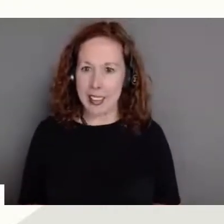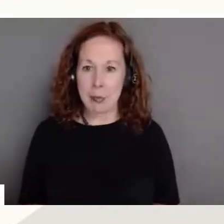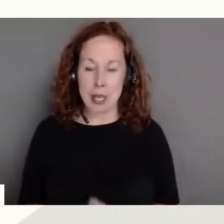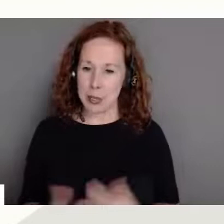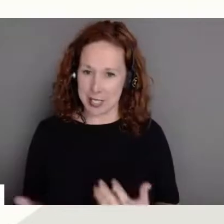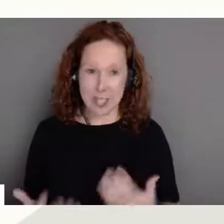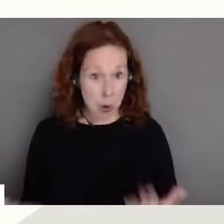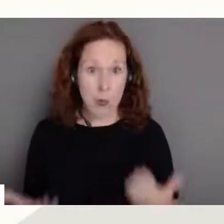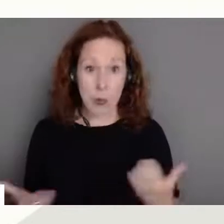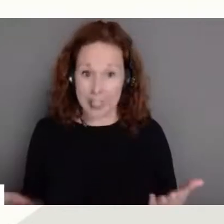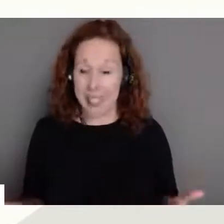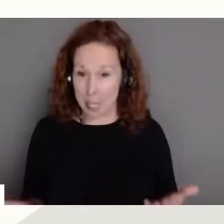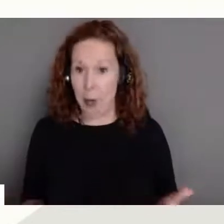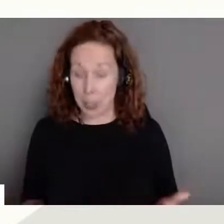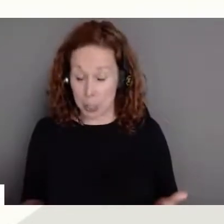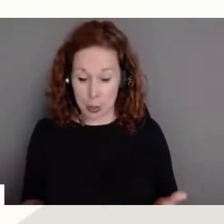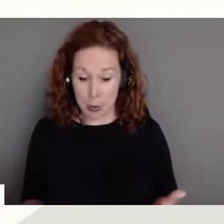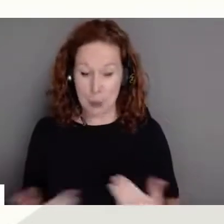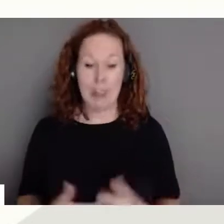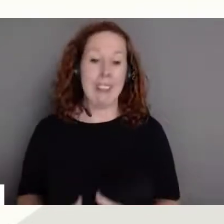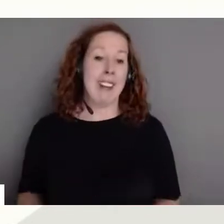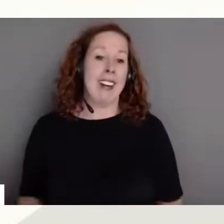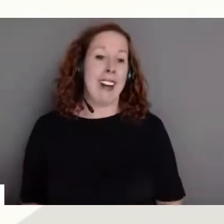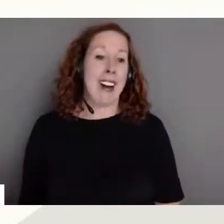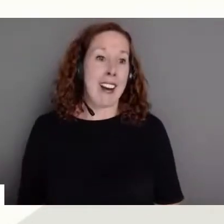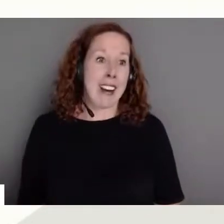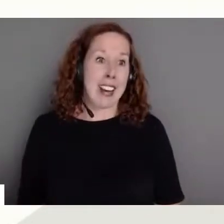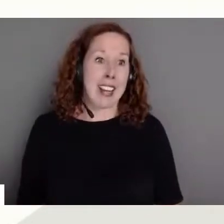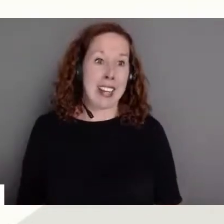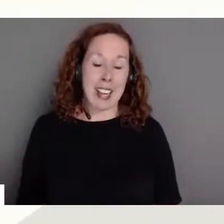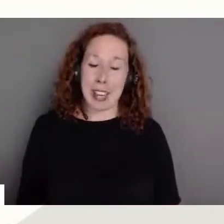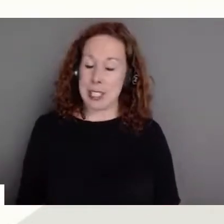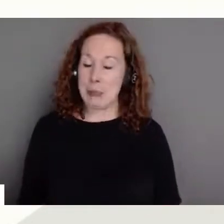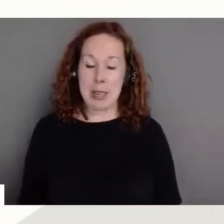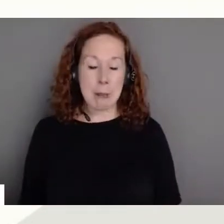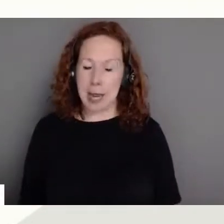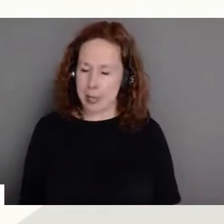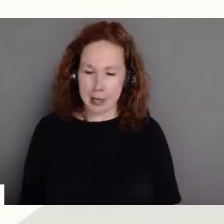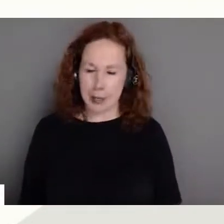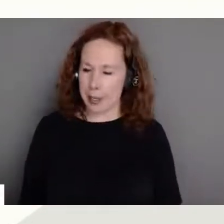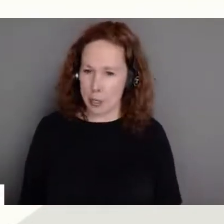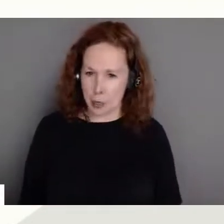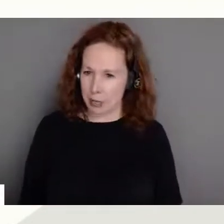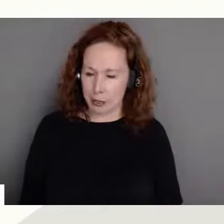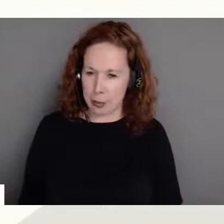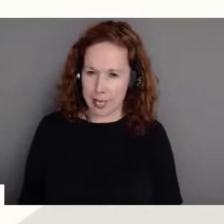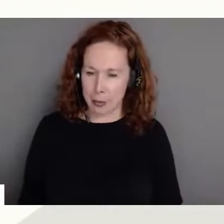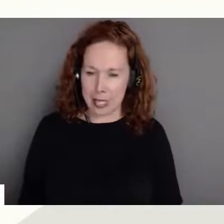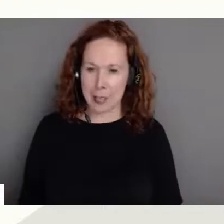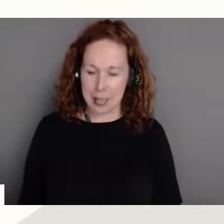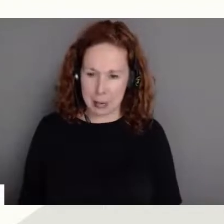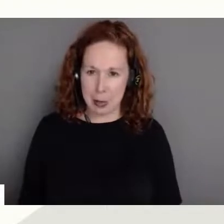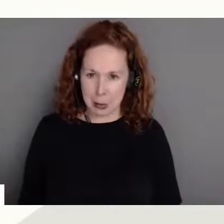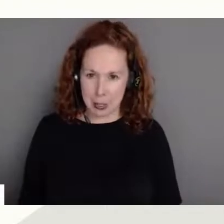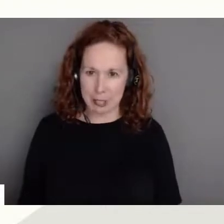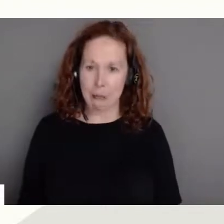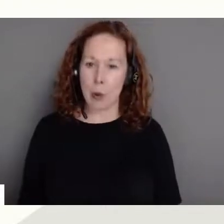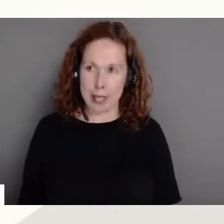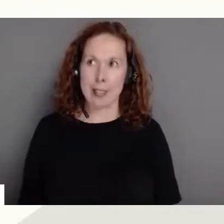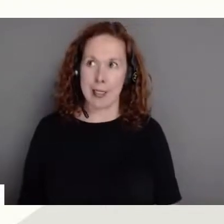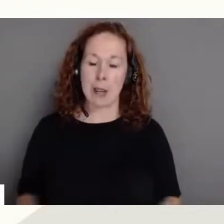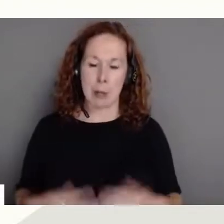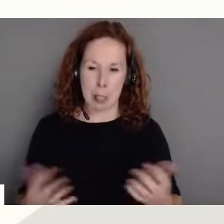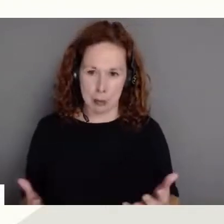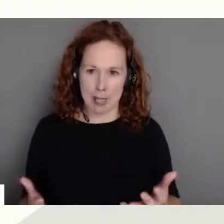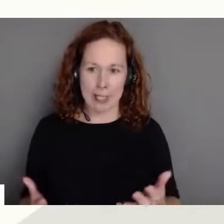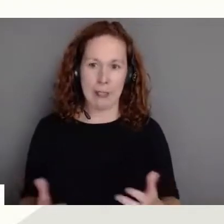then when you said, no, really, I want you, it's been amazing, a journey for me to really think about